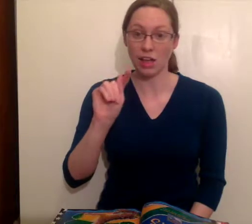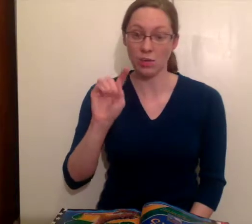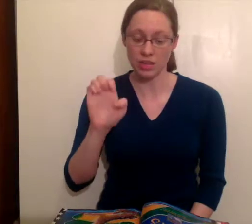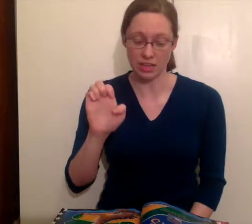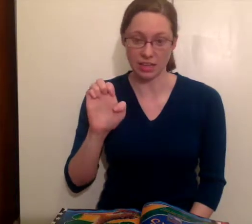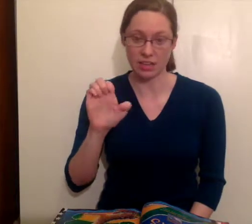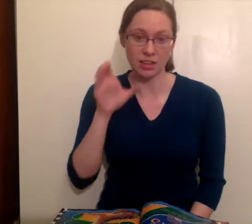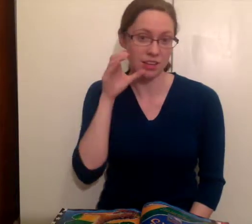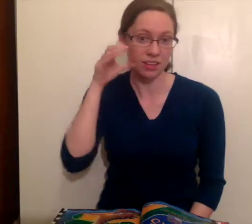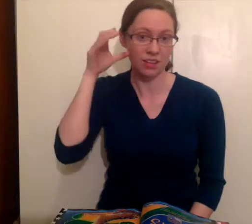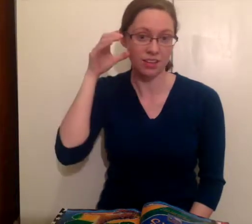Coyote